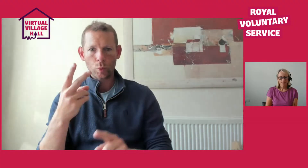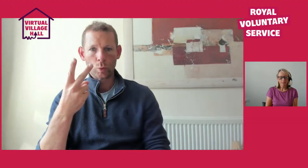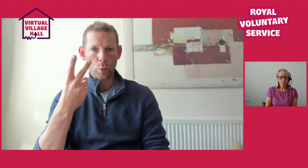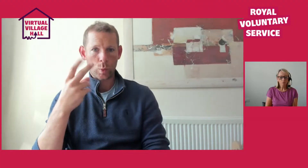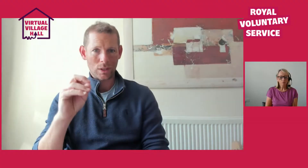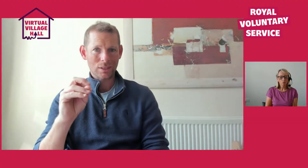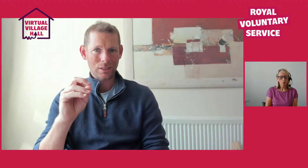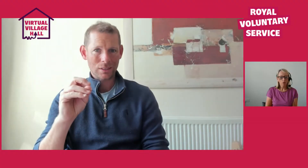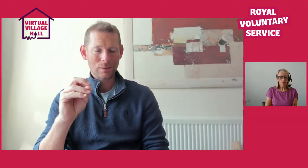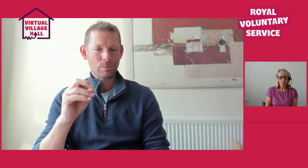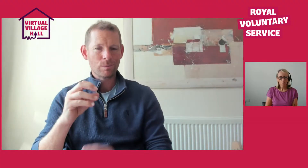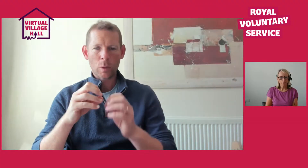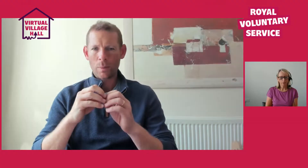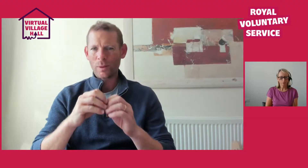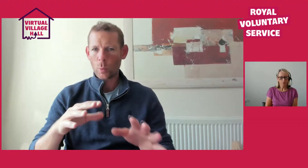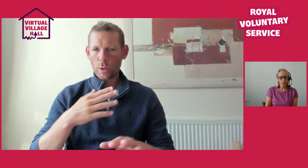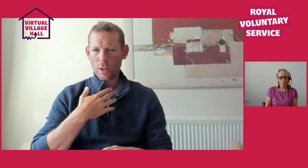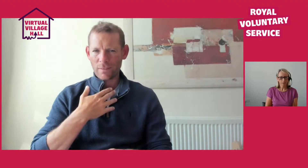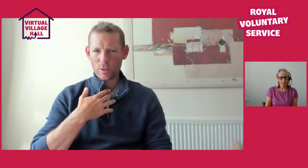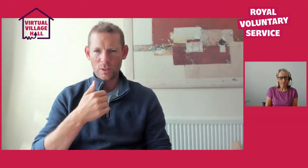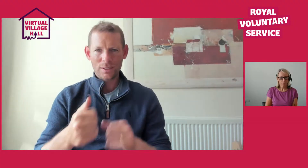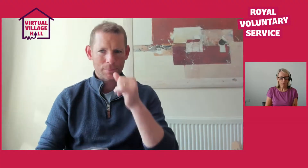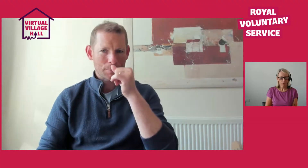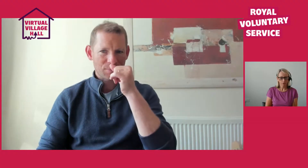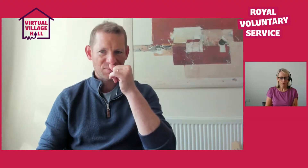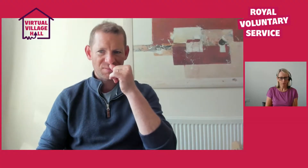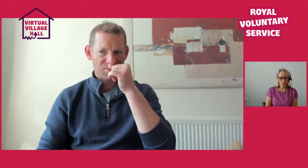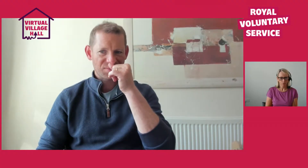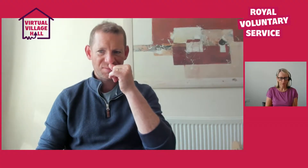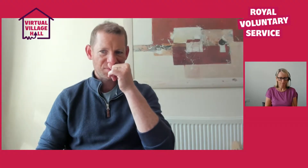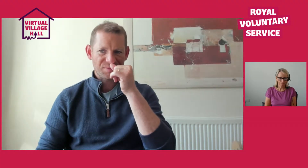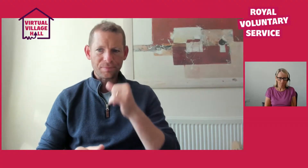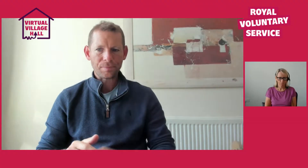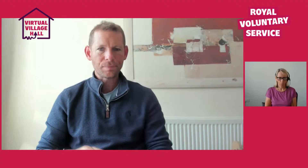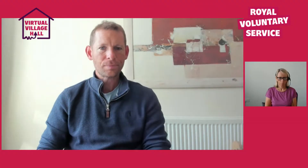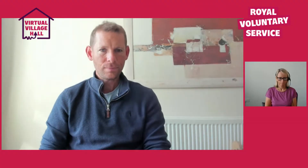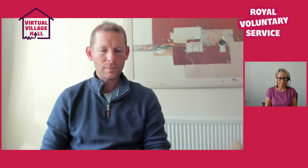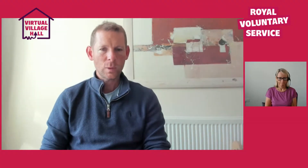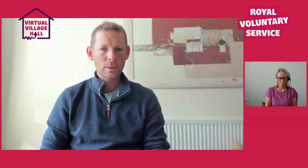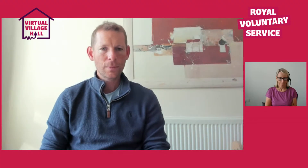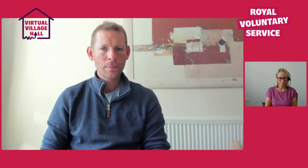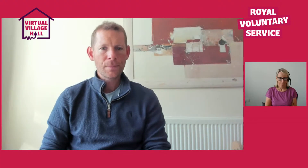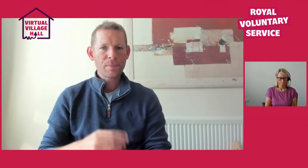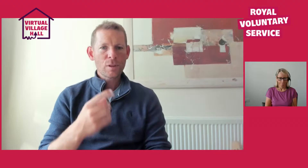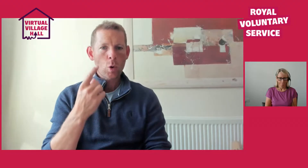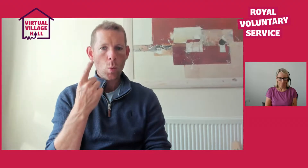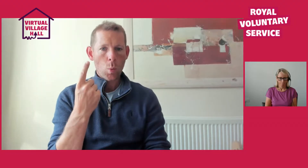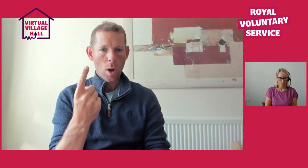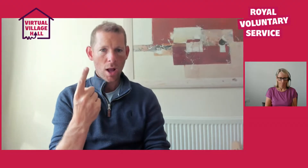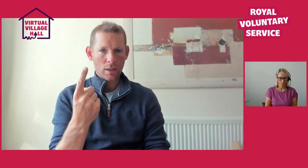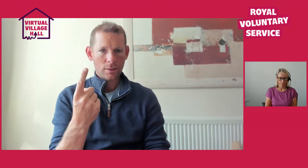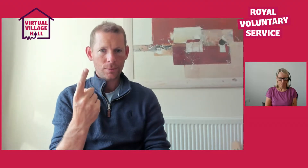Okay, so let's go from 1 the whole way through to 20 without the voiceover.